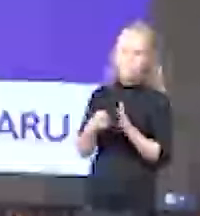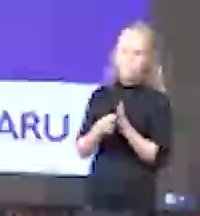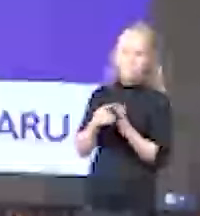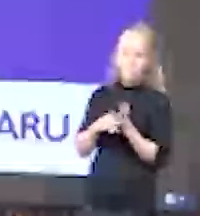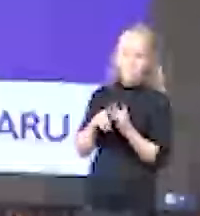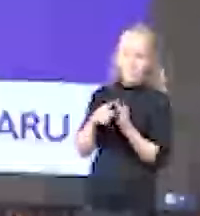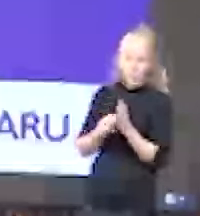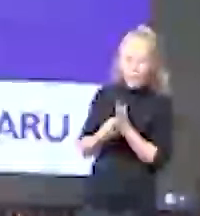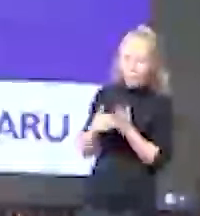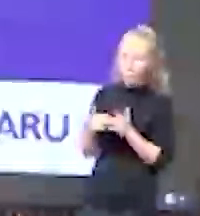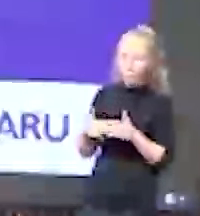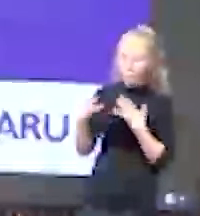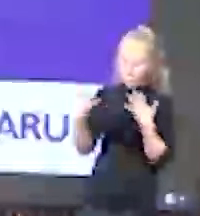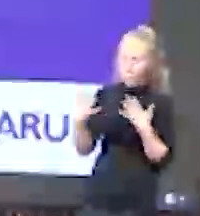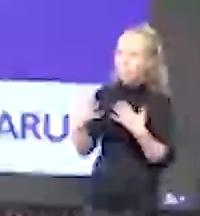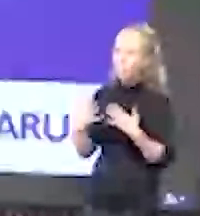people,